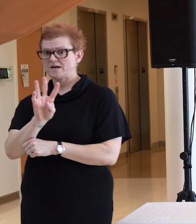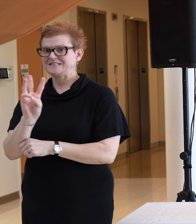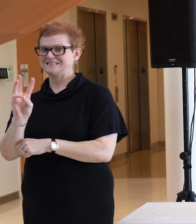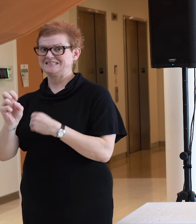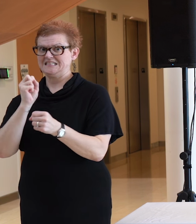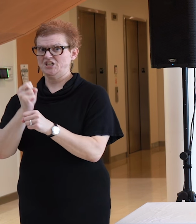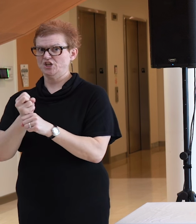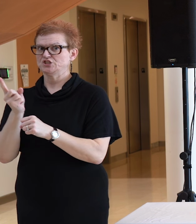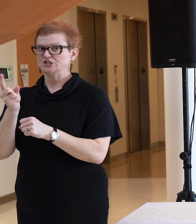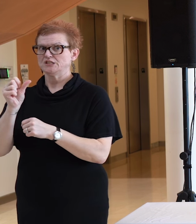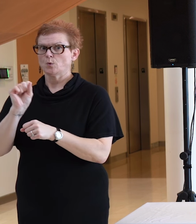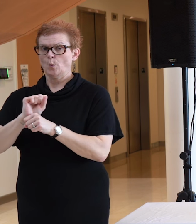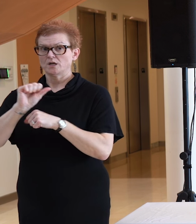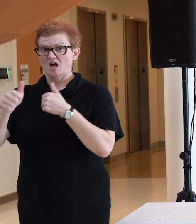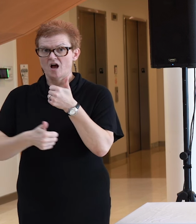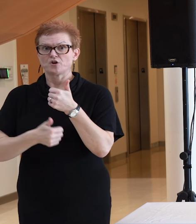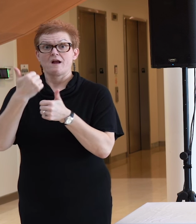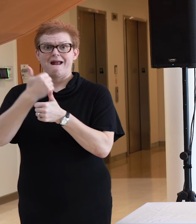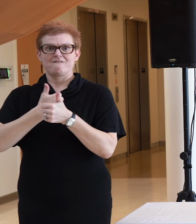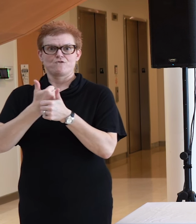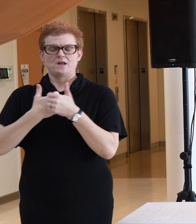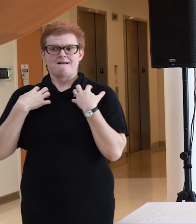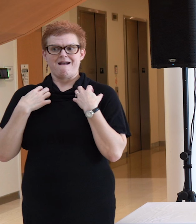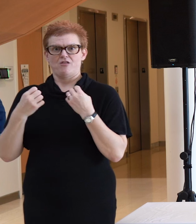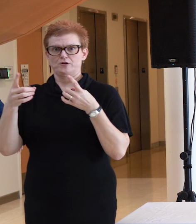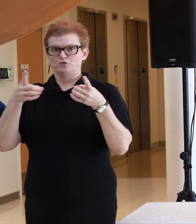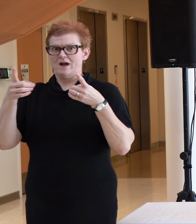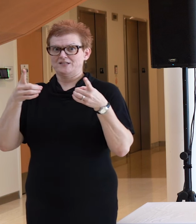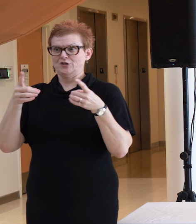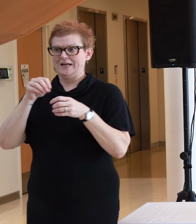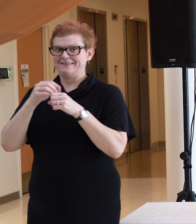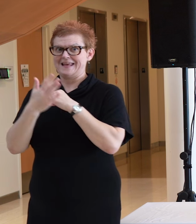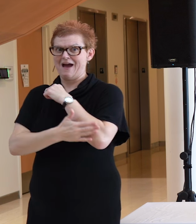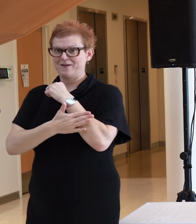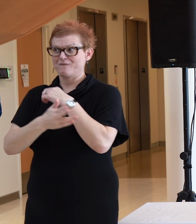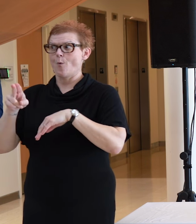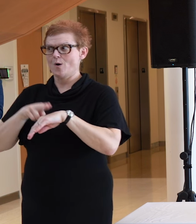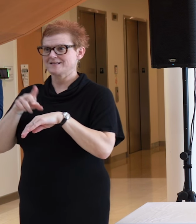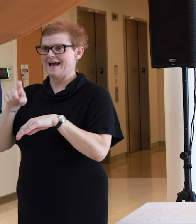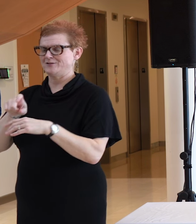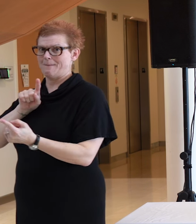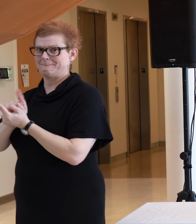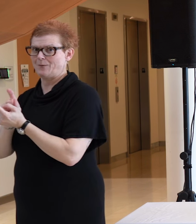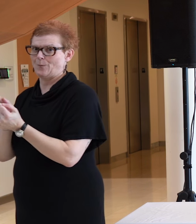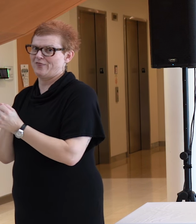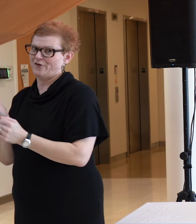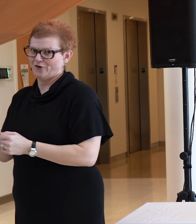under every health director at the county. So of course I had to meet with her.